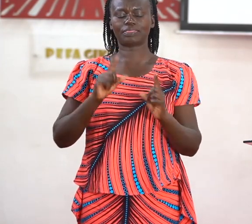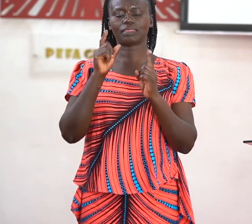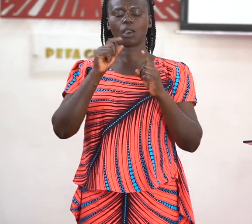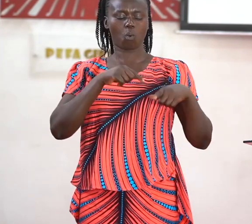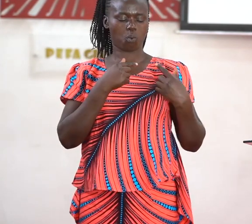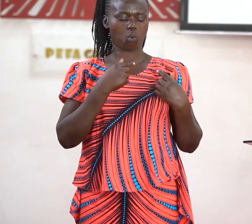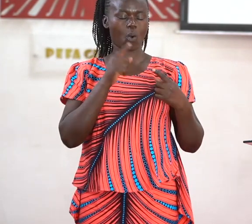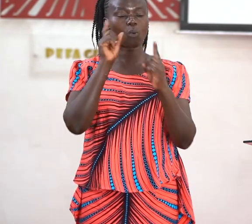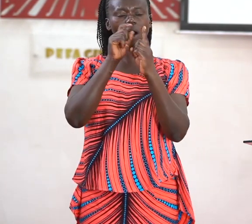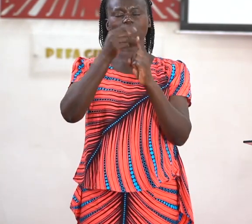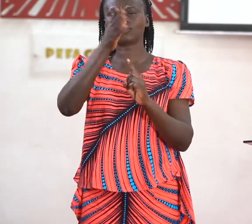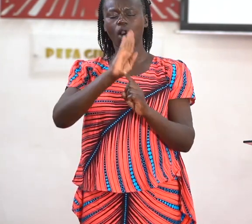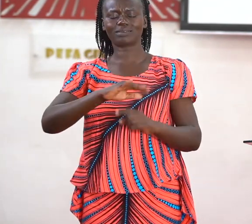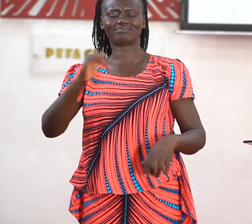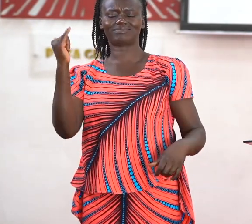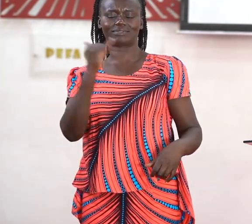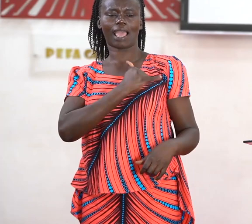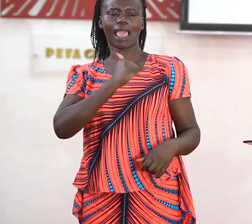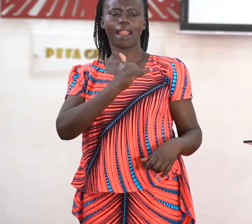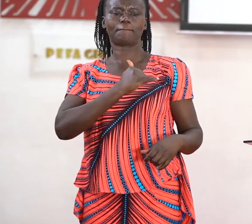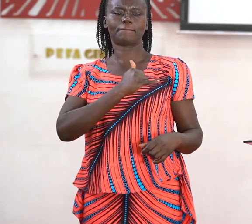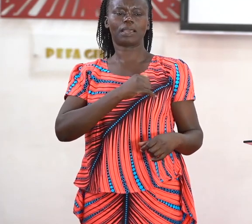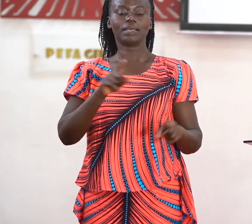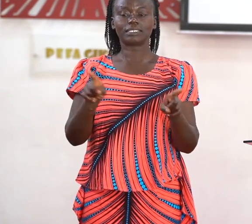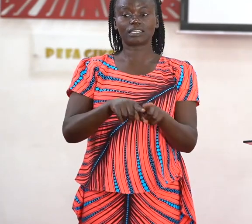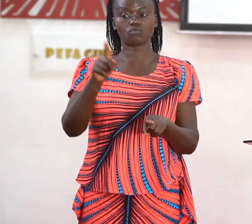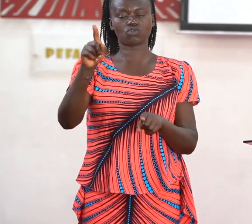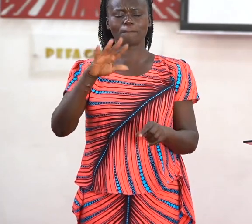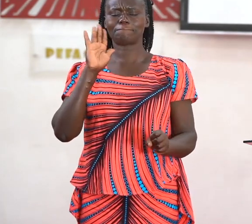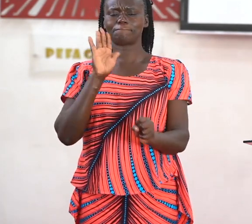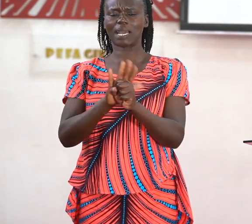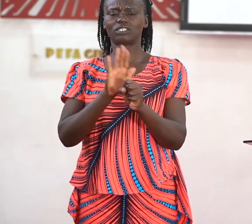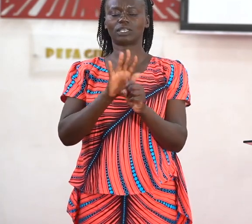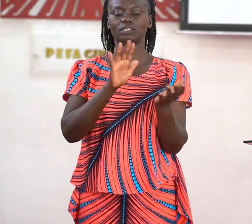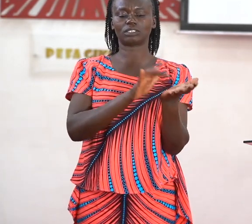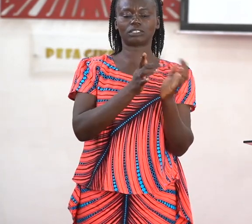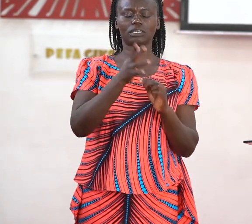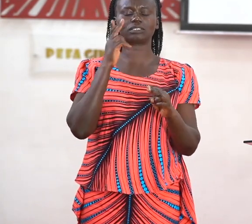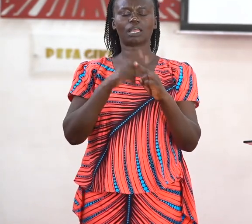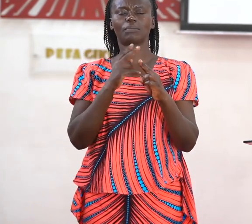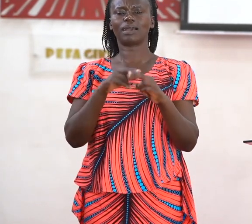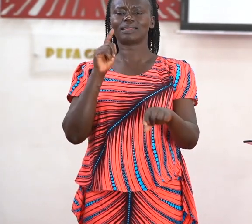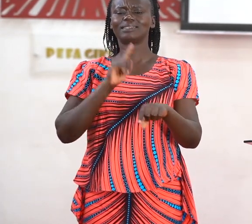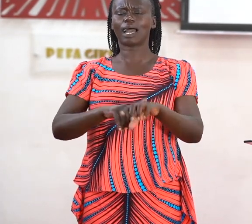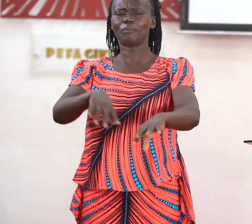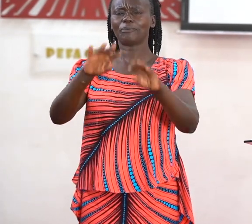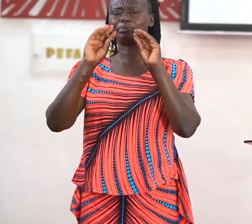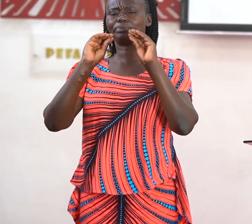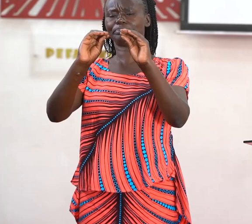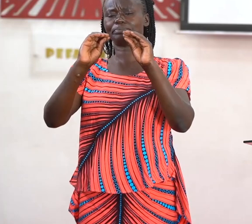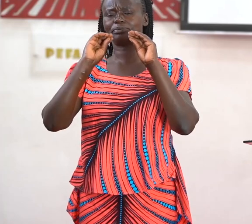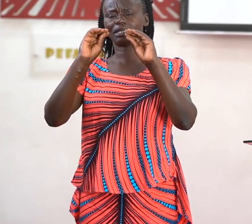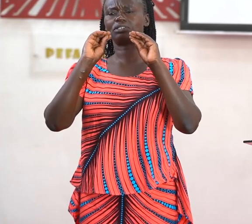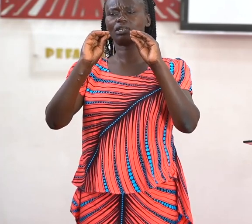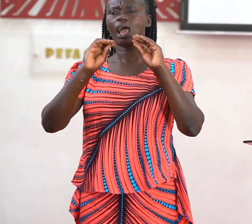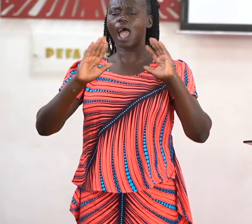me, dwell in you richly in the name of Jesus. As we teach, as we admonish one